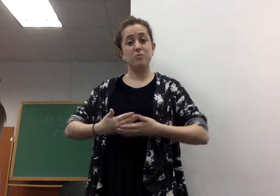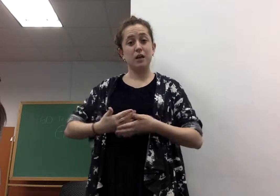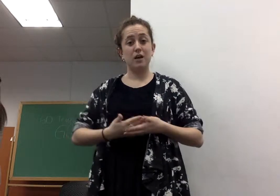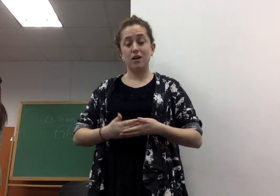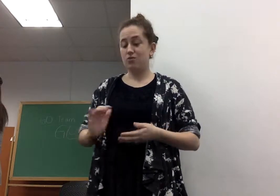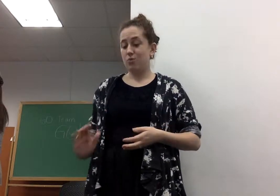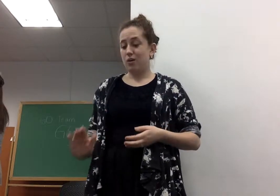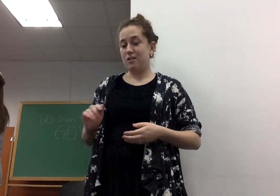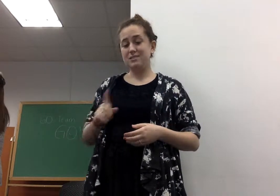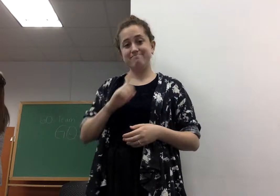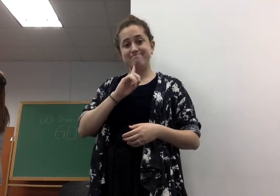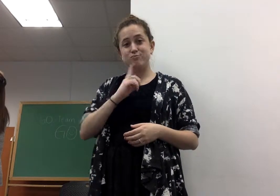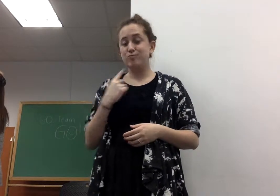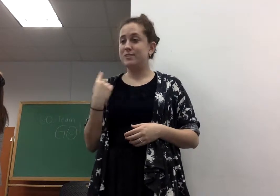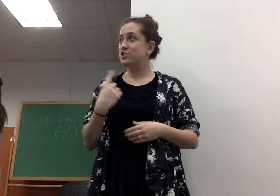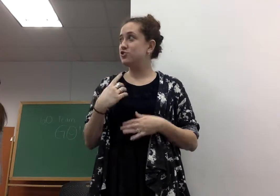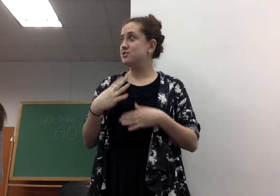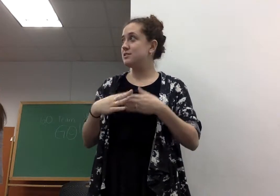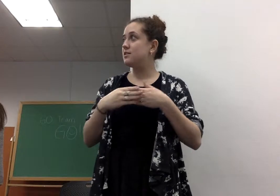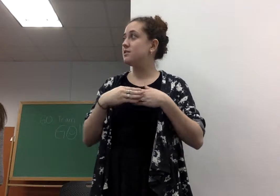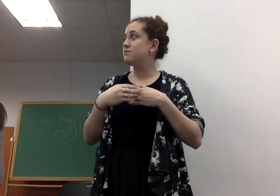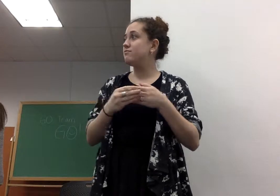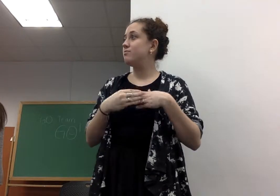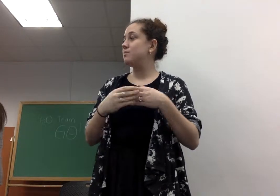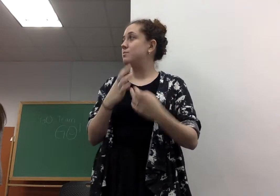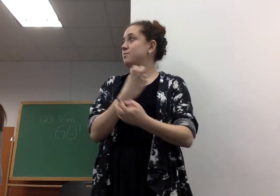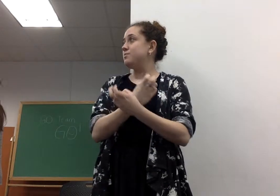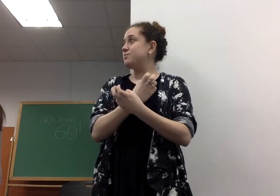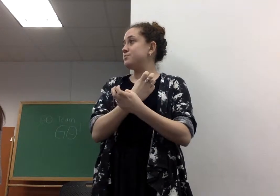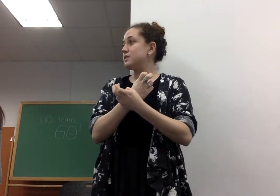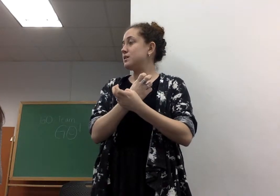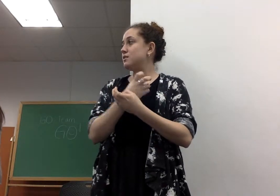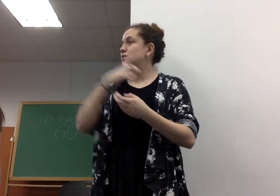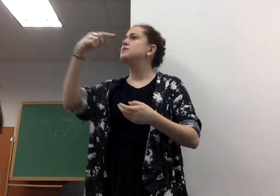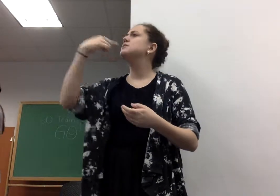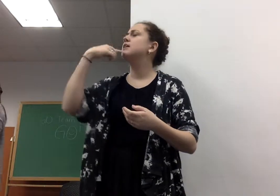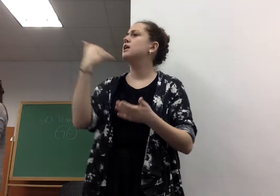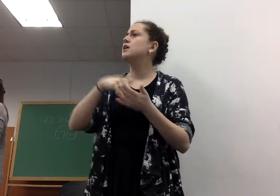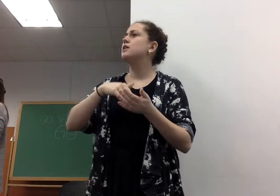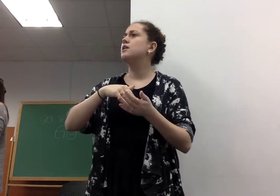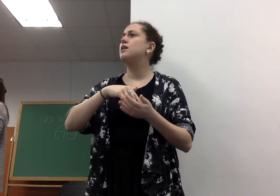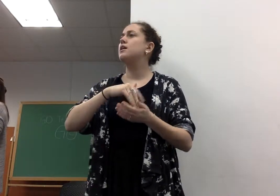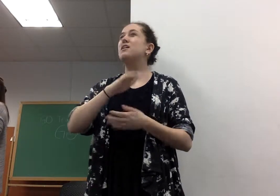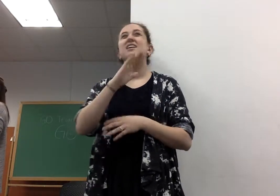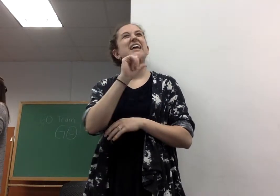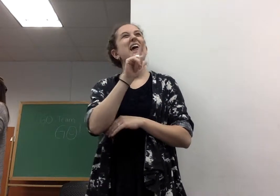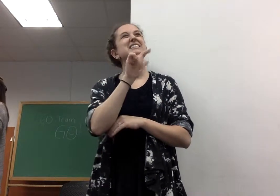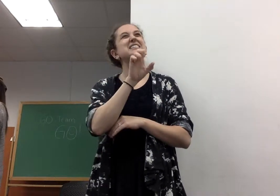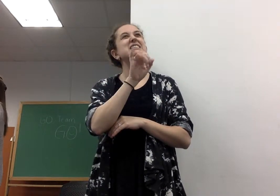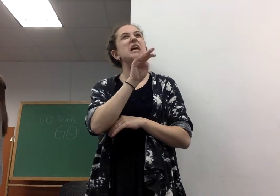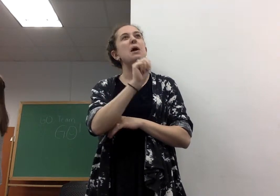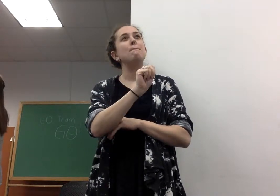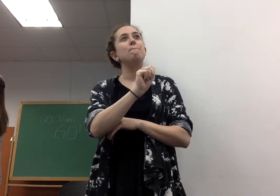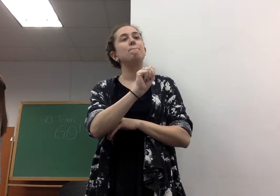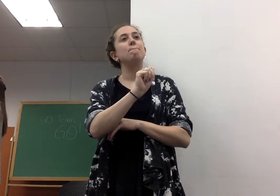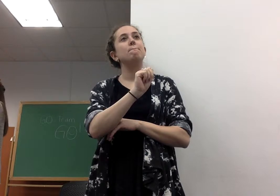have told me already those things. Okay, good. Say it again. Calcium. Okay, calcium. Say it again. Minerals, good. Calcium,